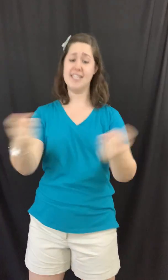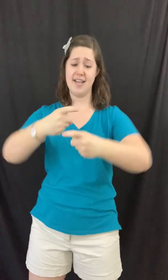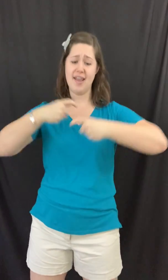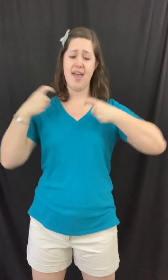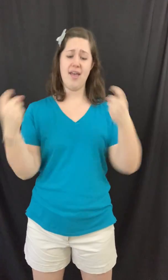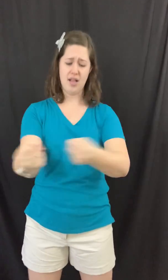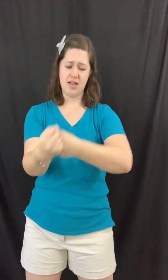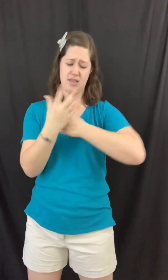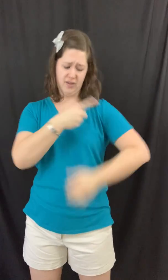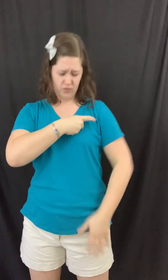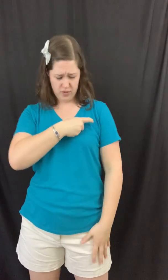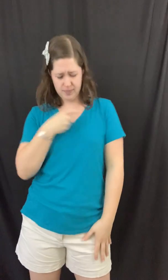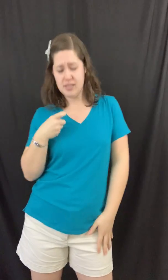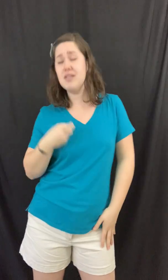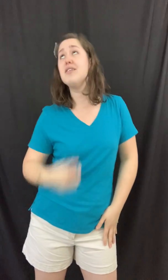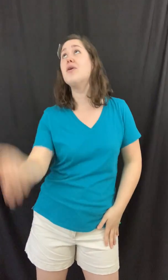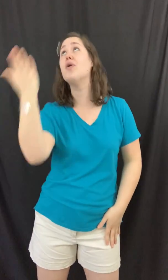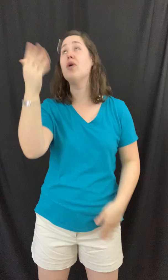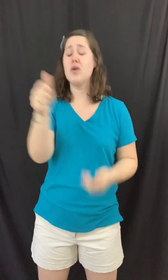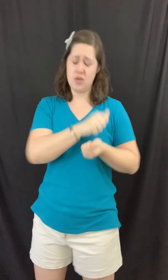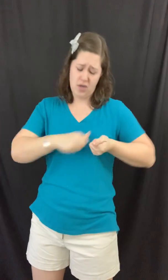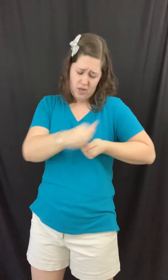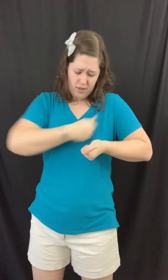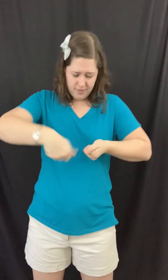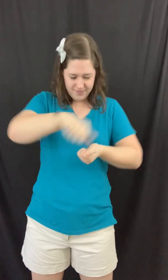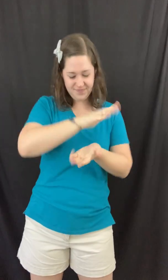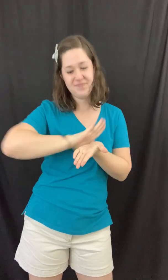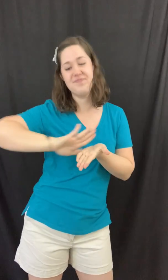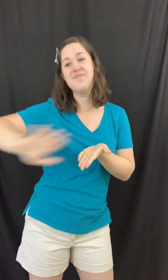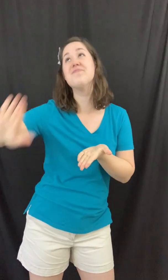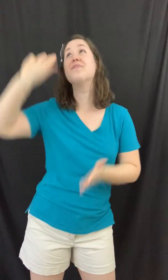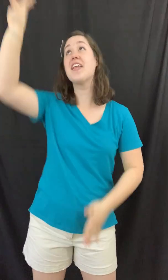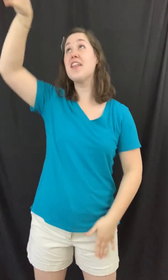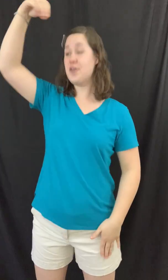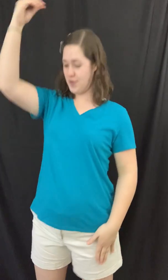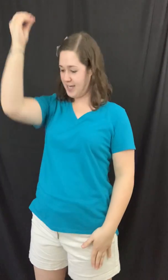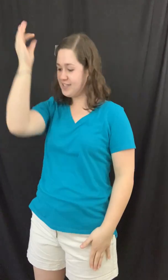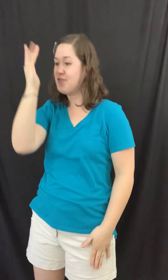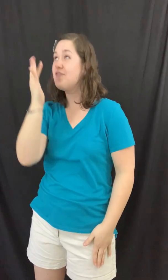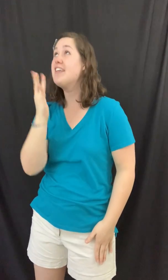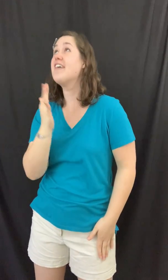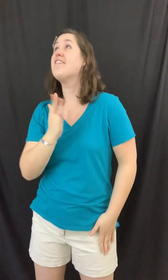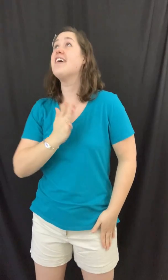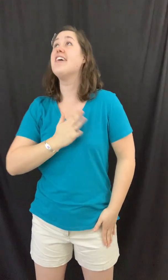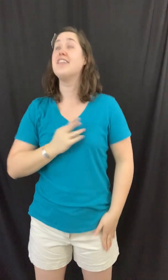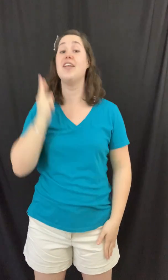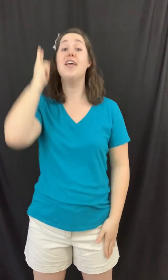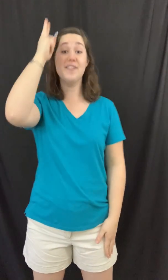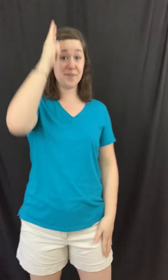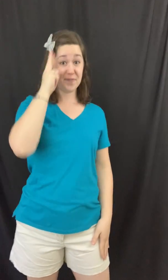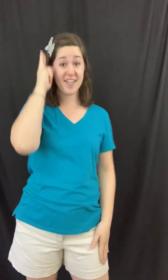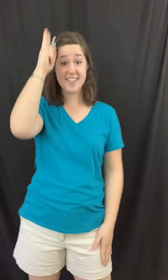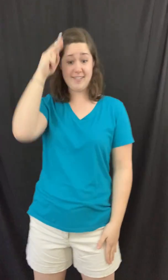didn't cry, let's dream sick You washed away those stains and the grace you've given Is the reason